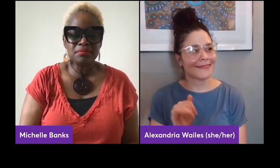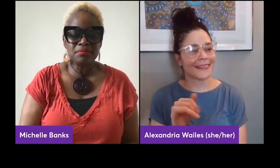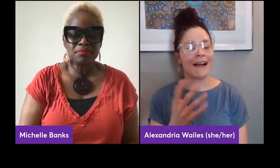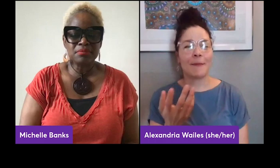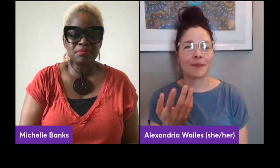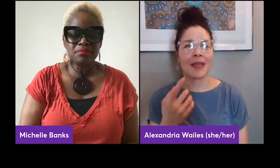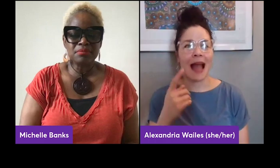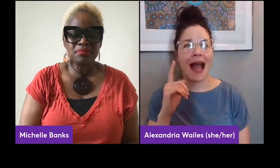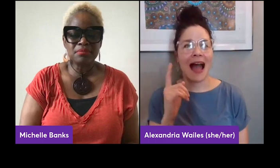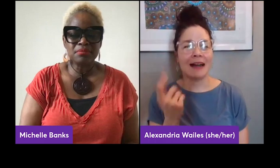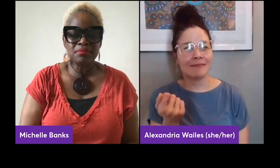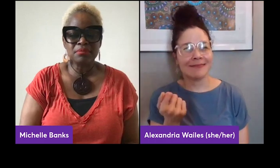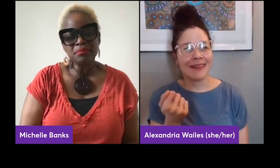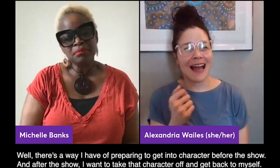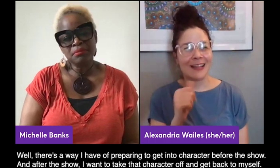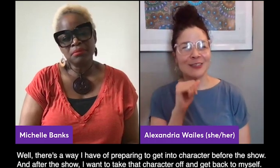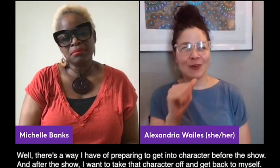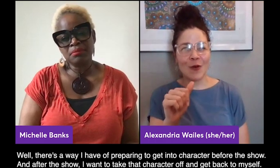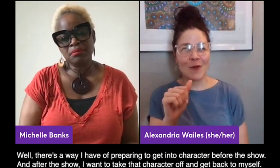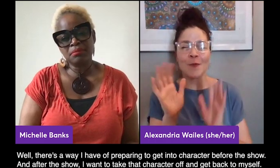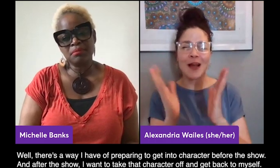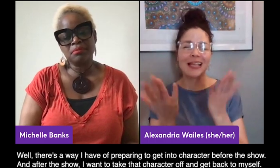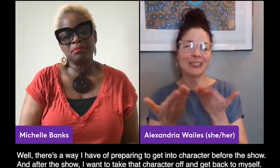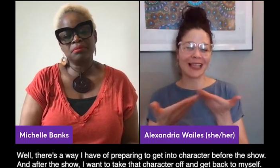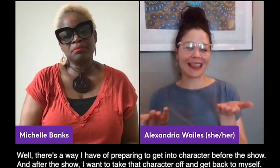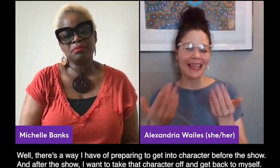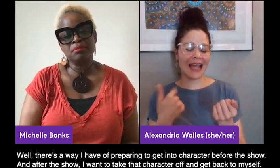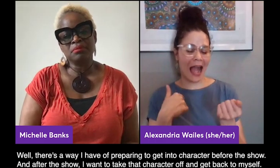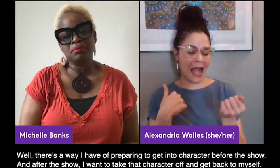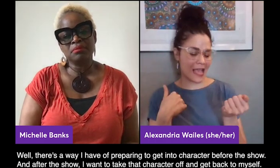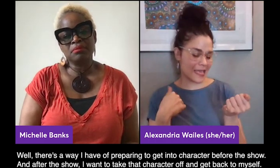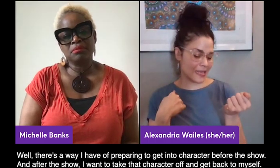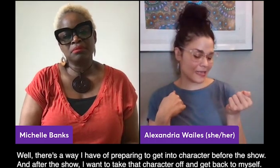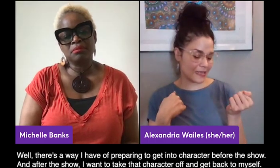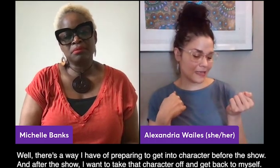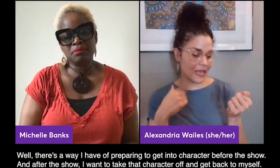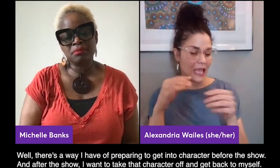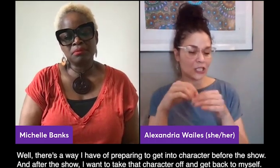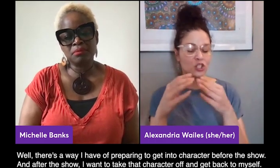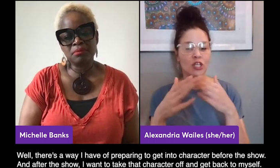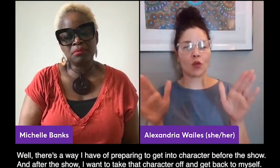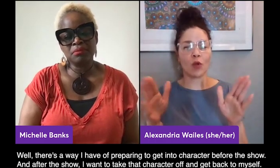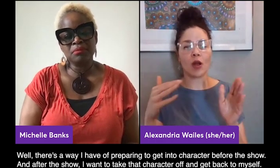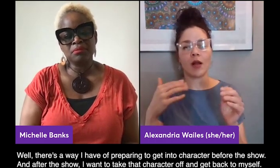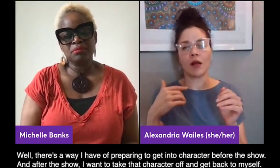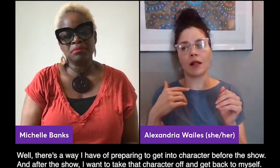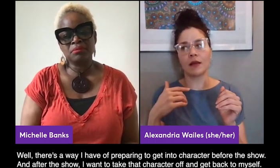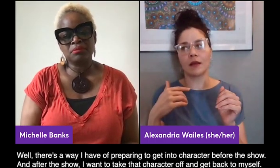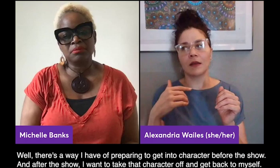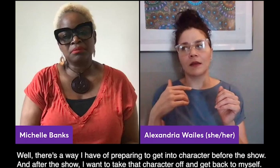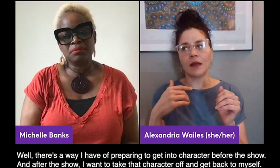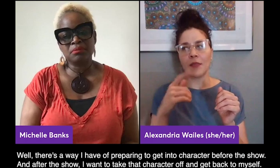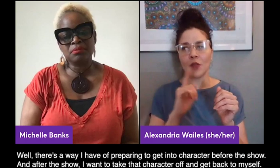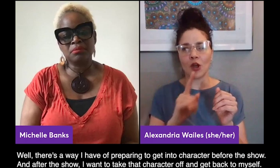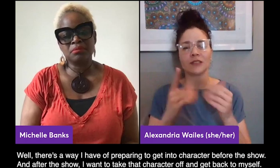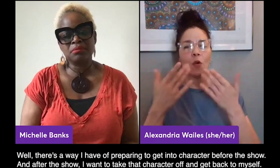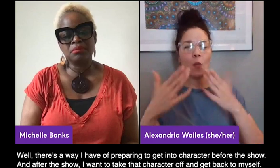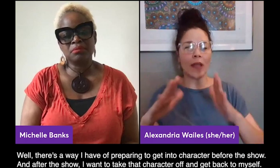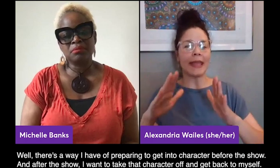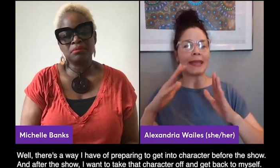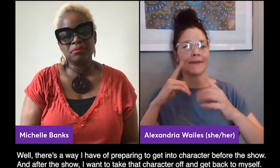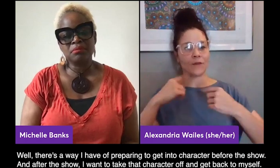shake it off after a performance? Well, there's a way I have of preparing to get into